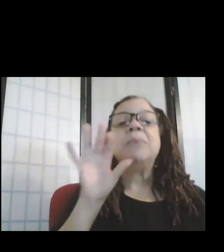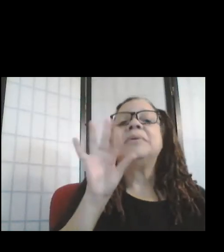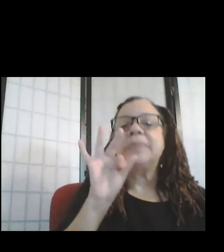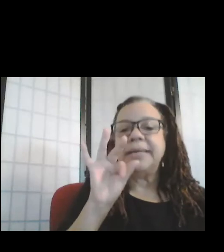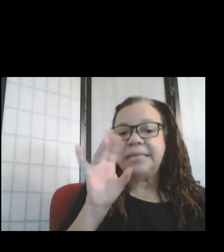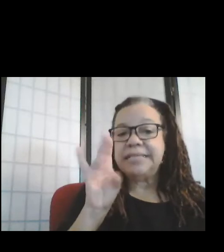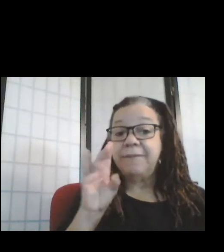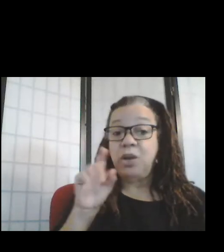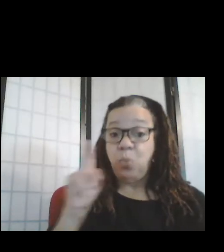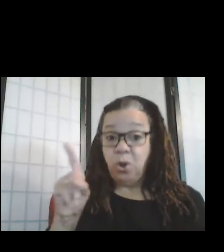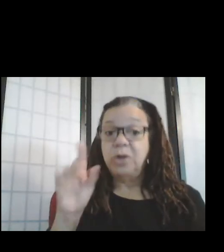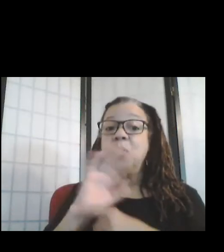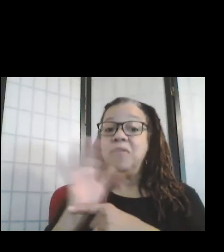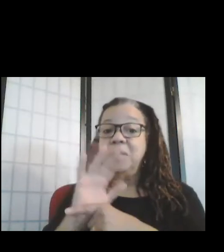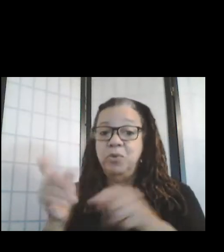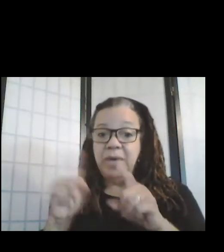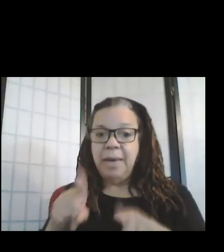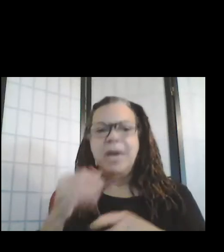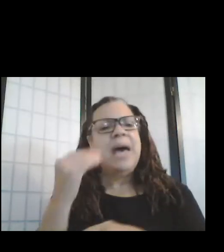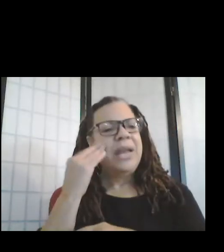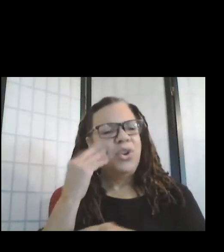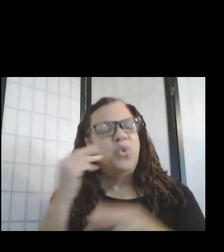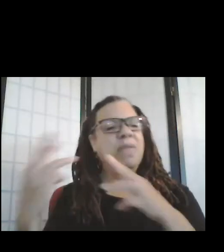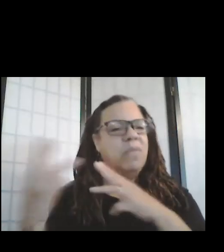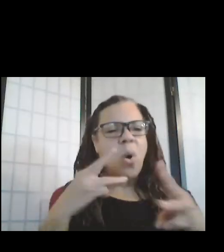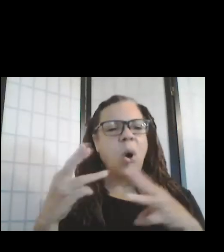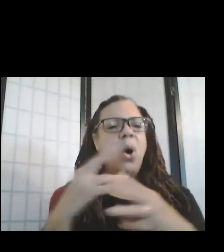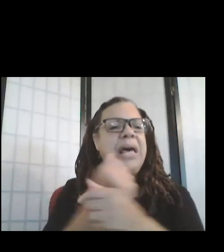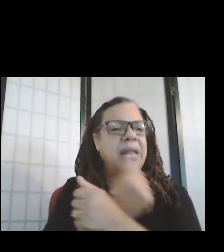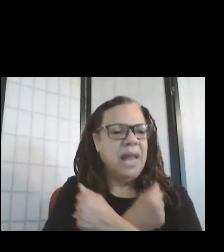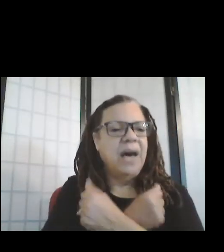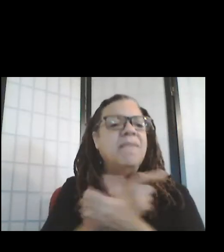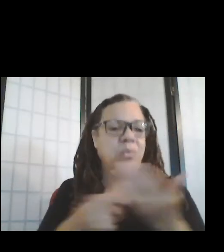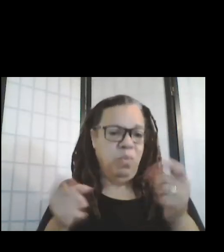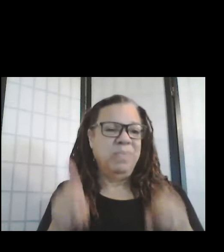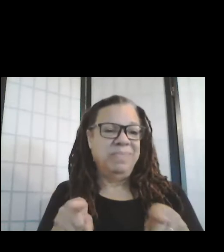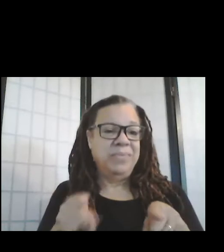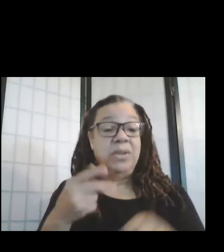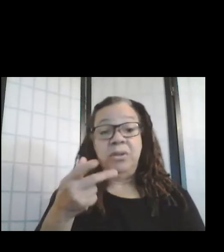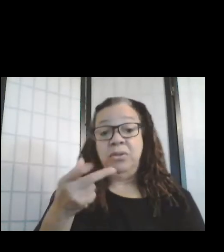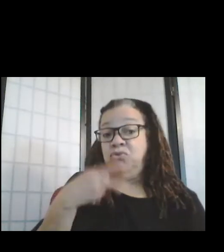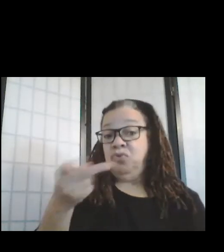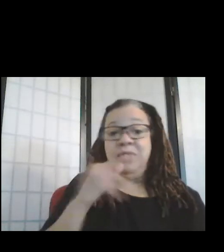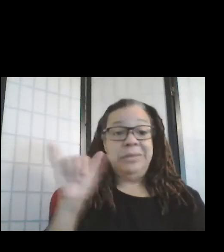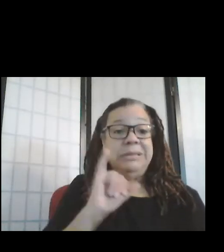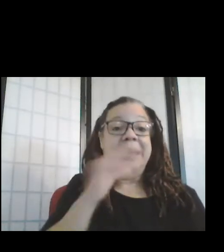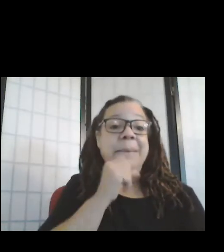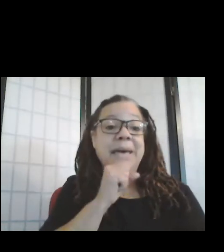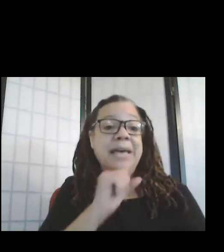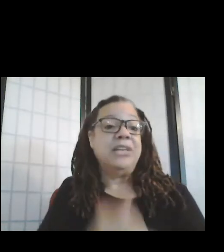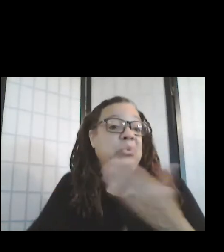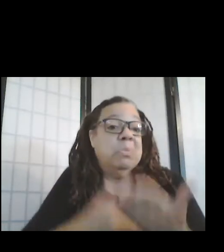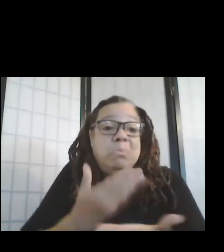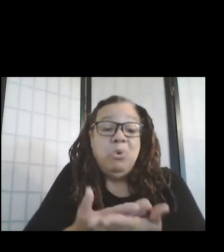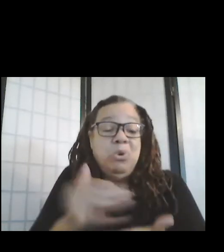1971. I knew of war and love and their costs. You and I were the same age, born under the same